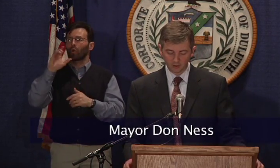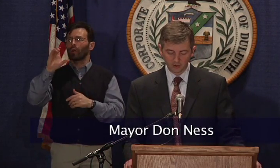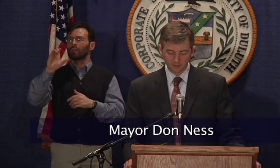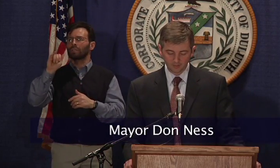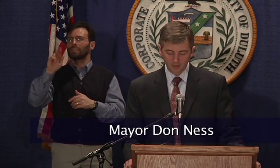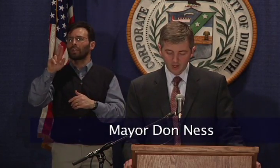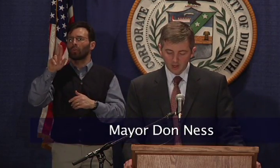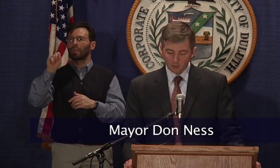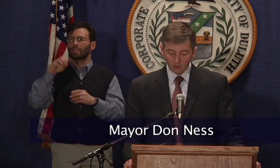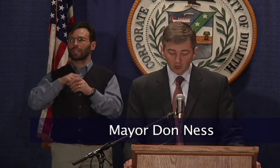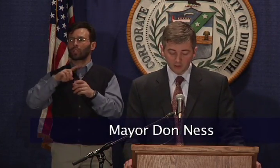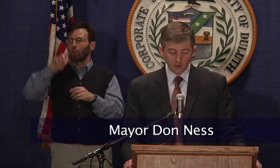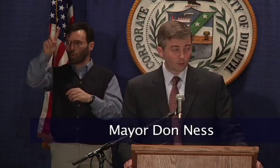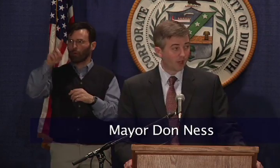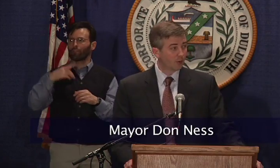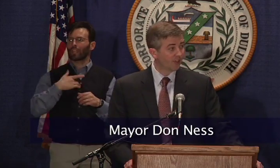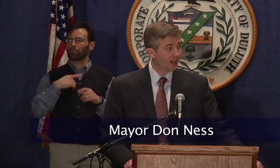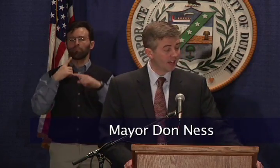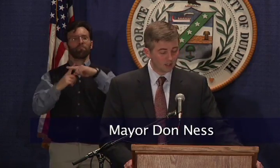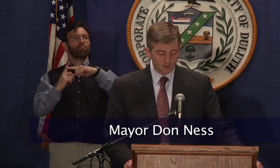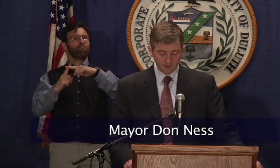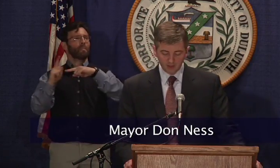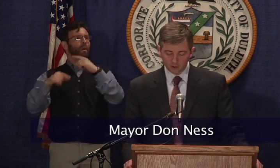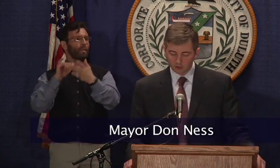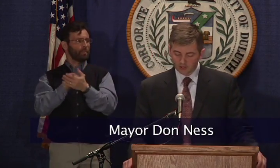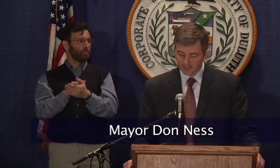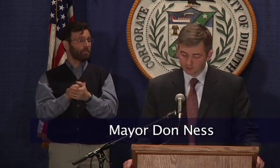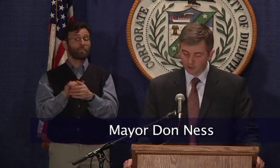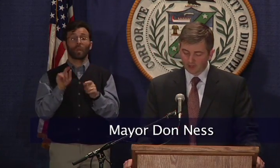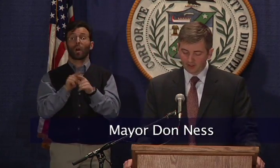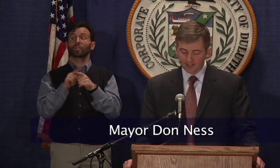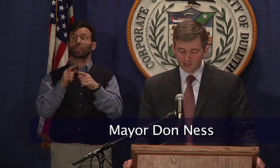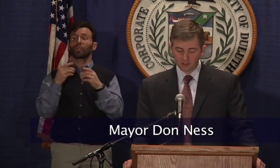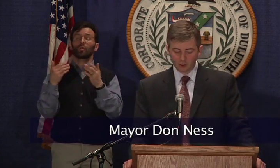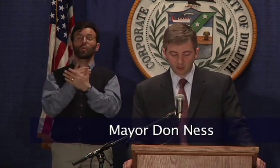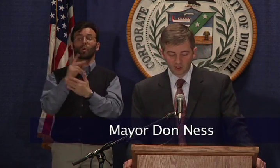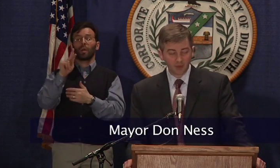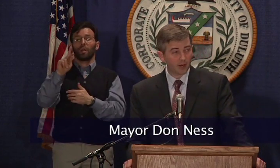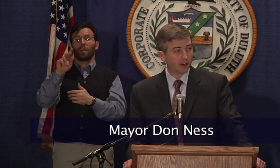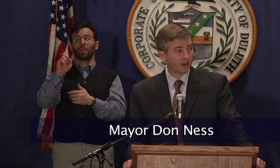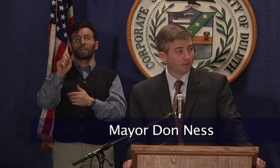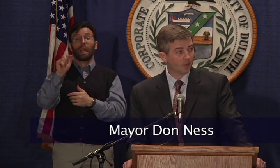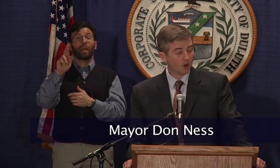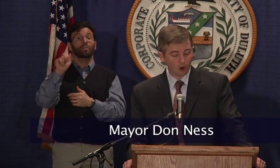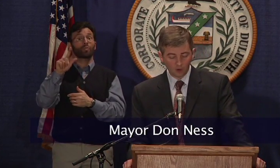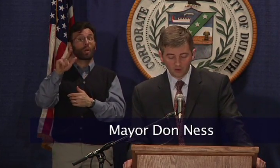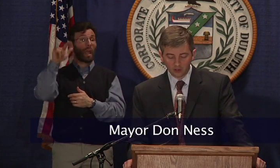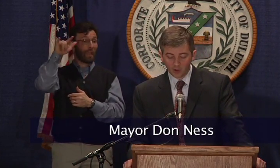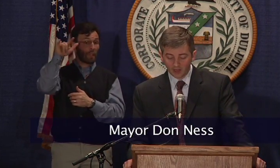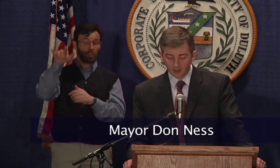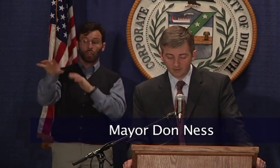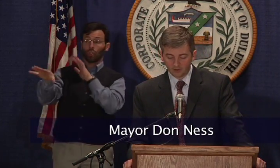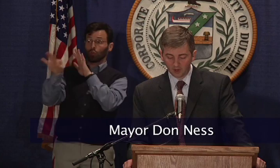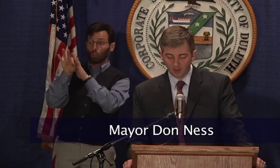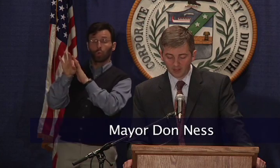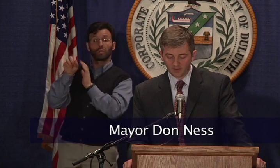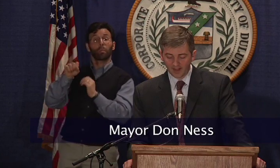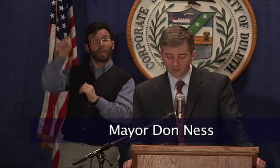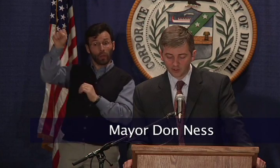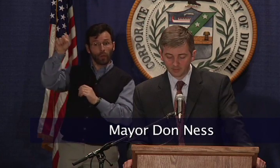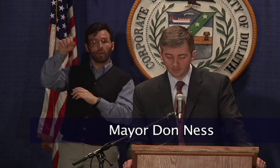in Duluth. We're also thrilled with the announcement of the new Kestrel Aviation chose Superior over New England